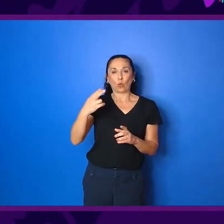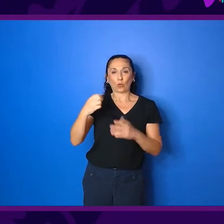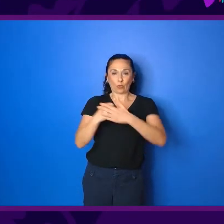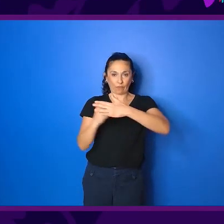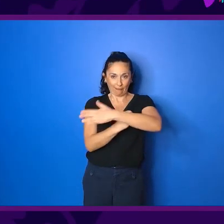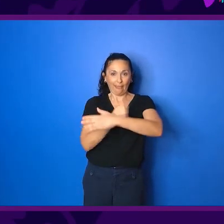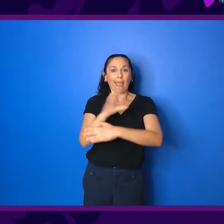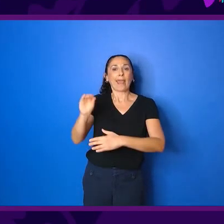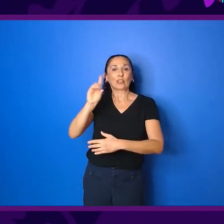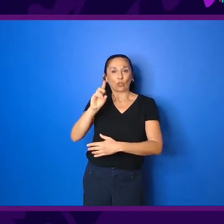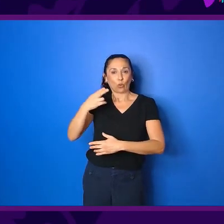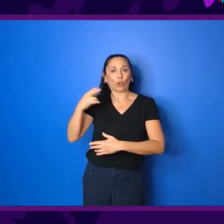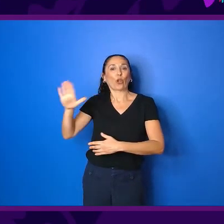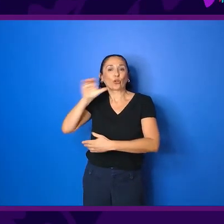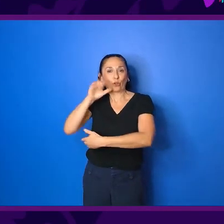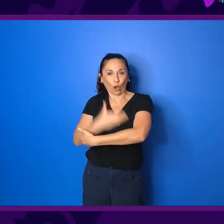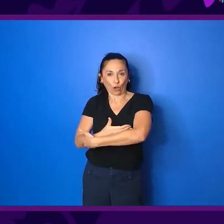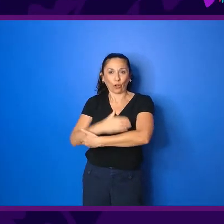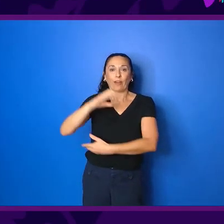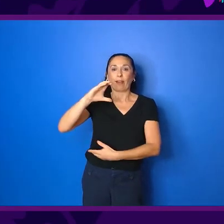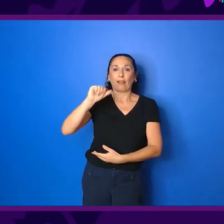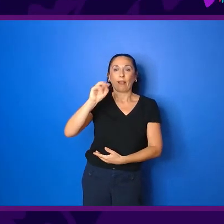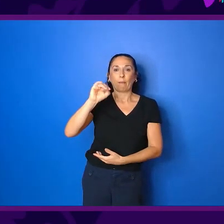Camila Chavez.